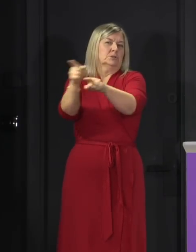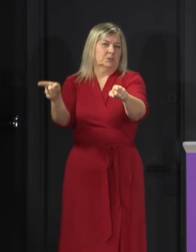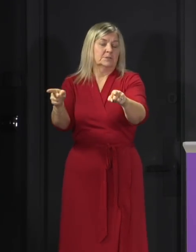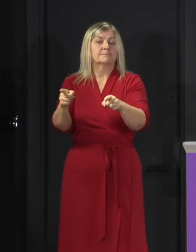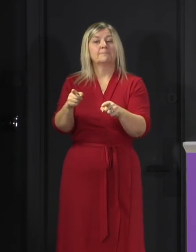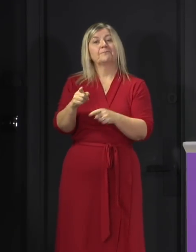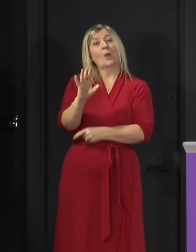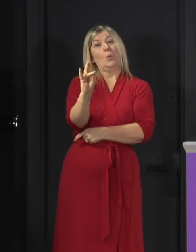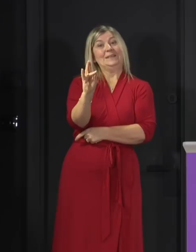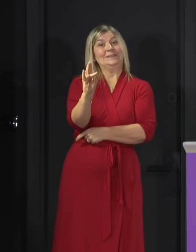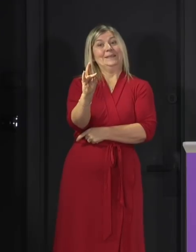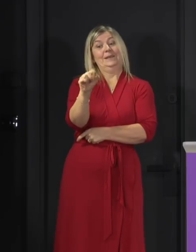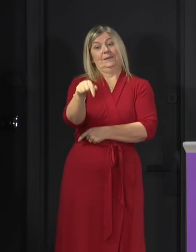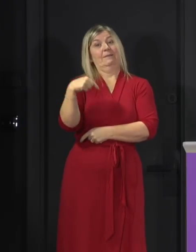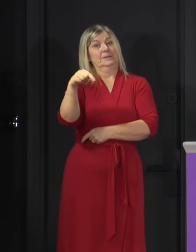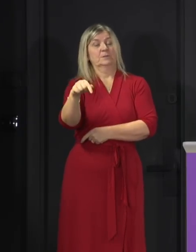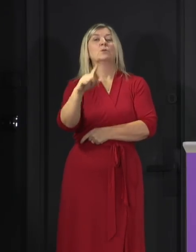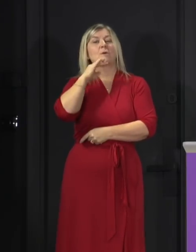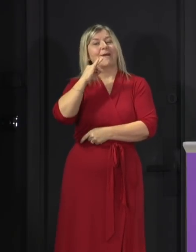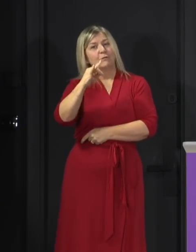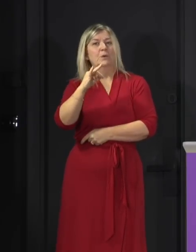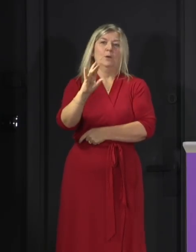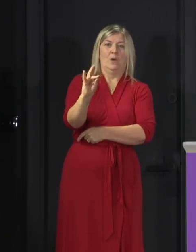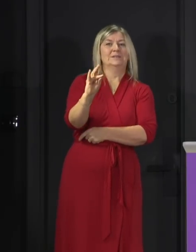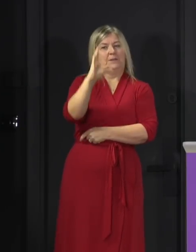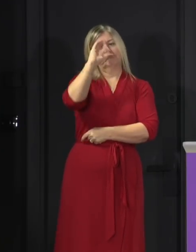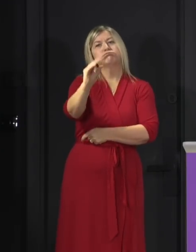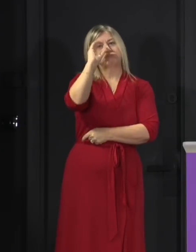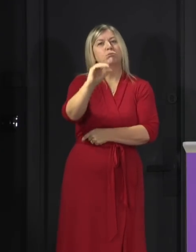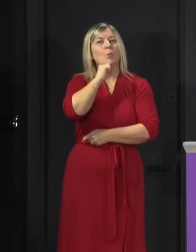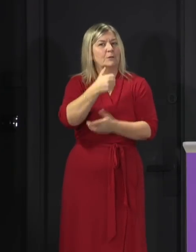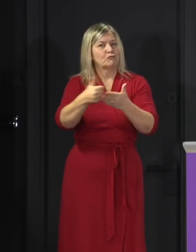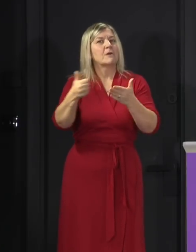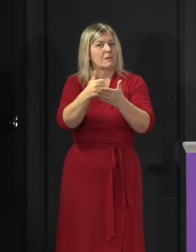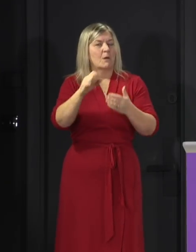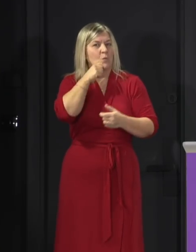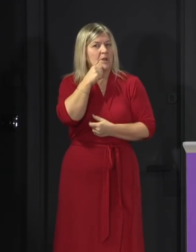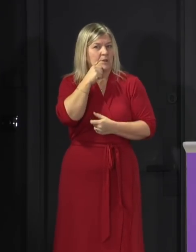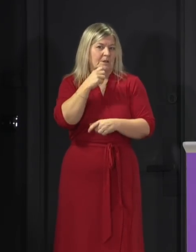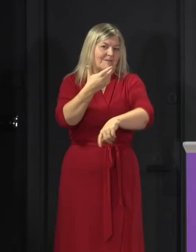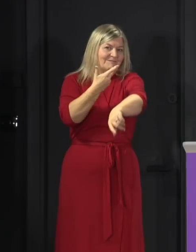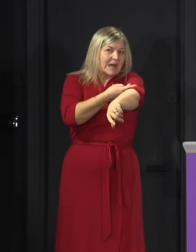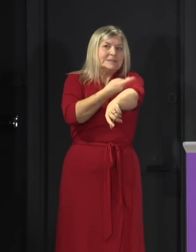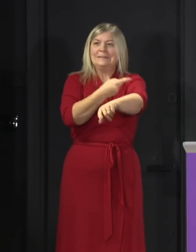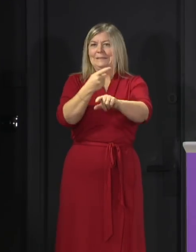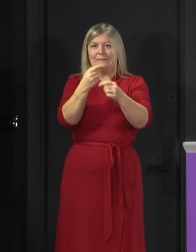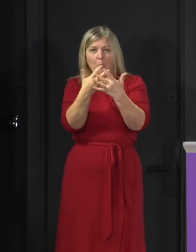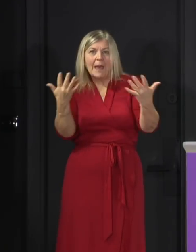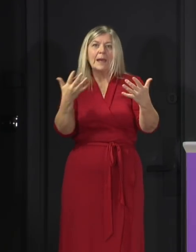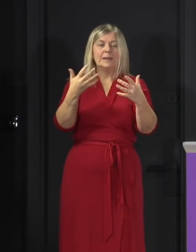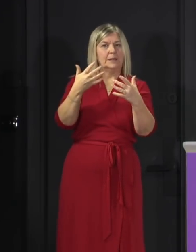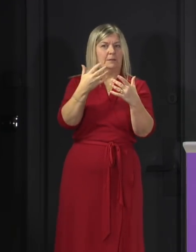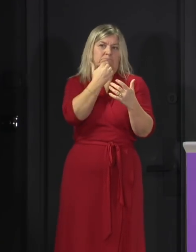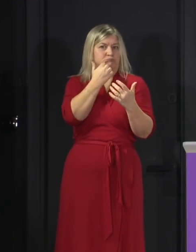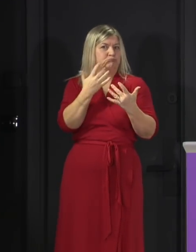provide weekly updates on the progress of the vaccination programme. So today we have further good and